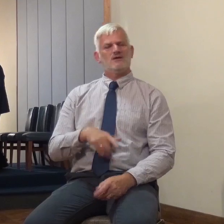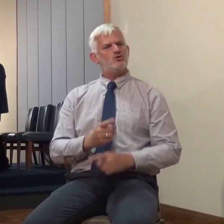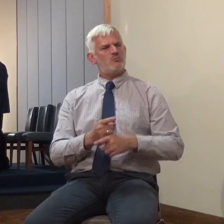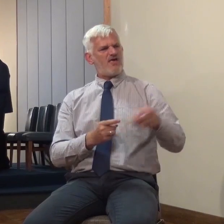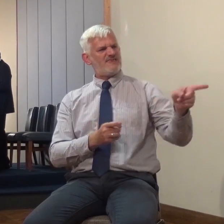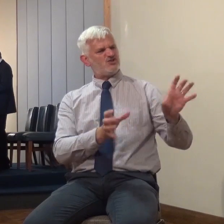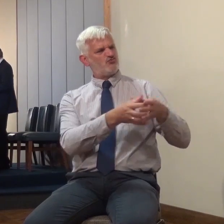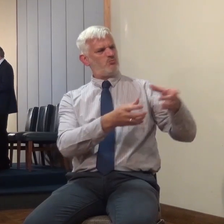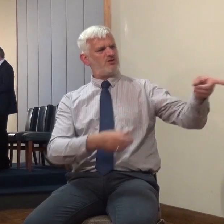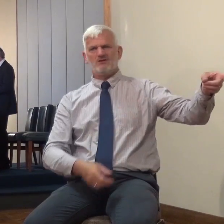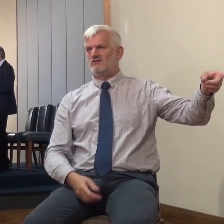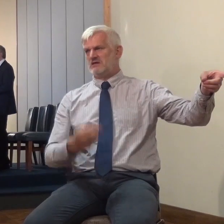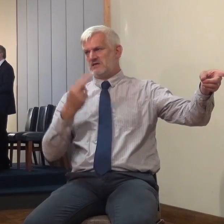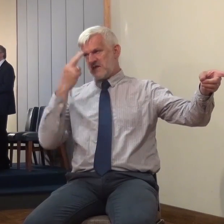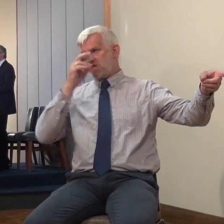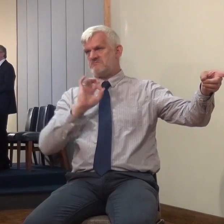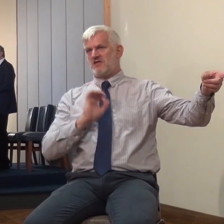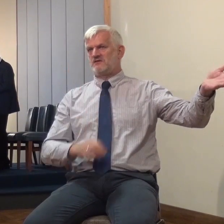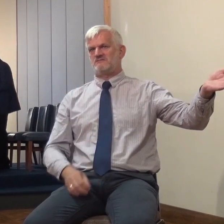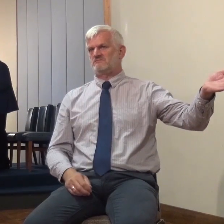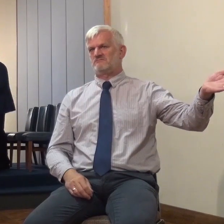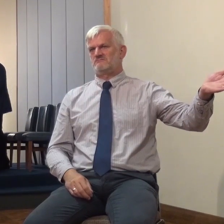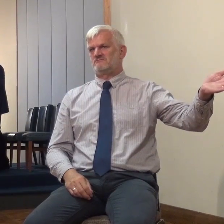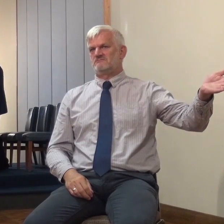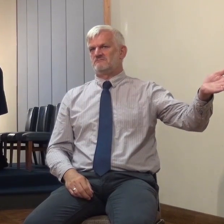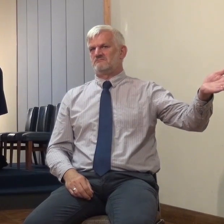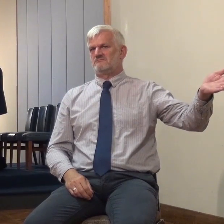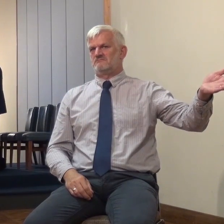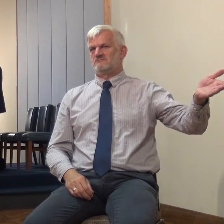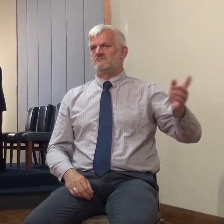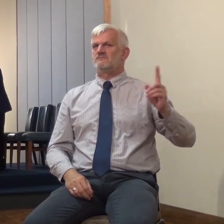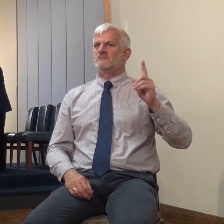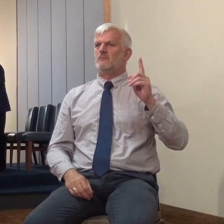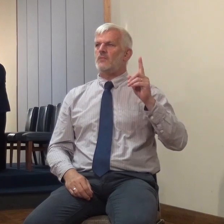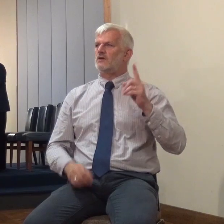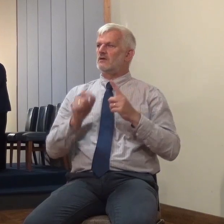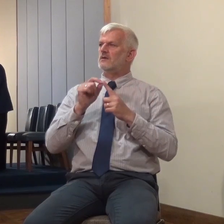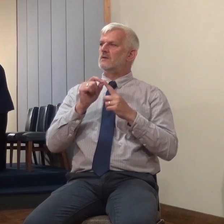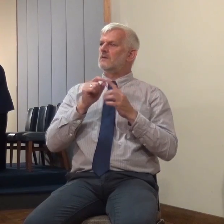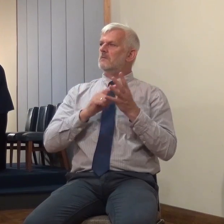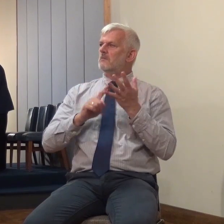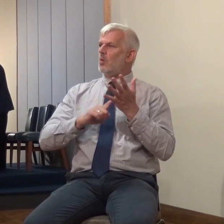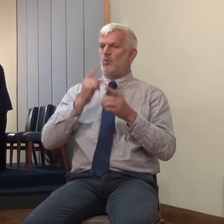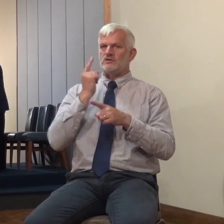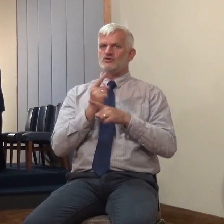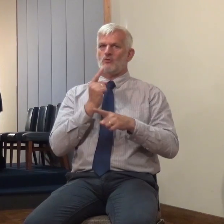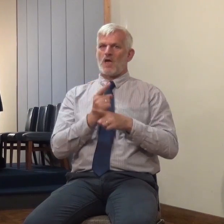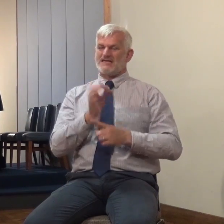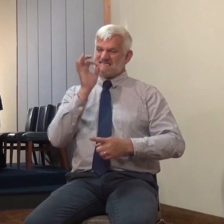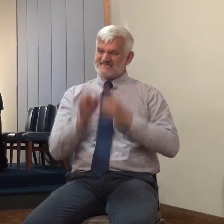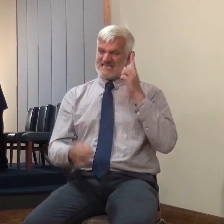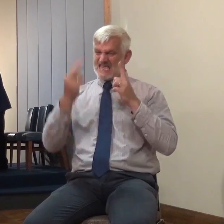nor a specific condition. But if Paul is not giving us a precise identity, the